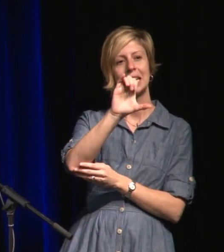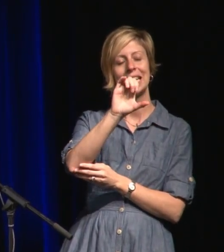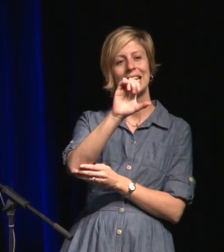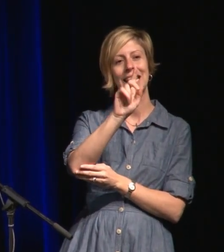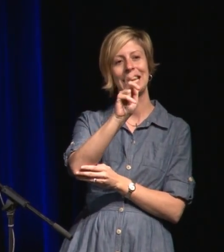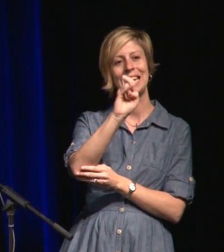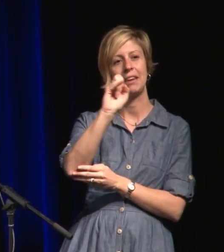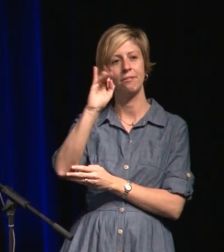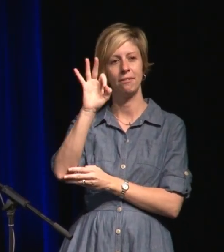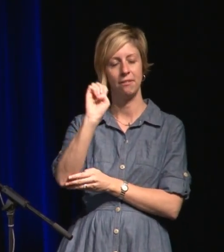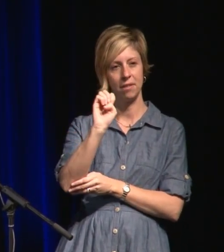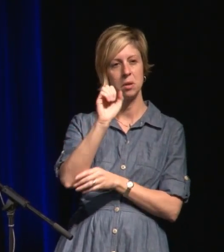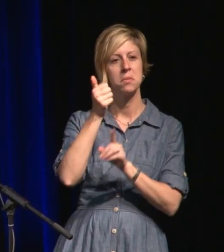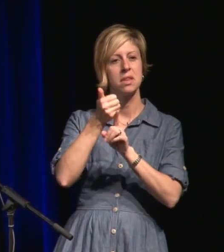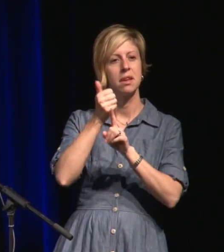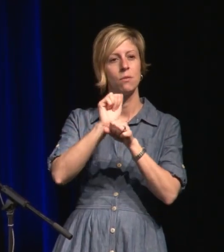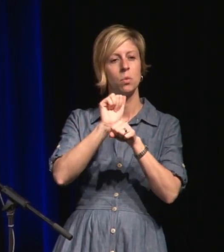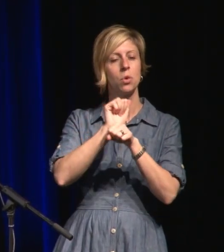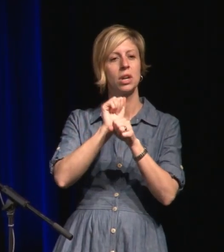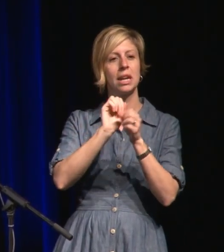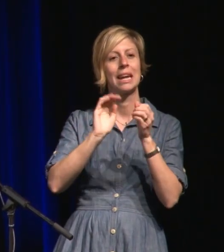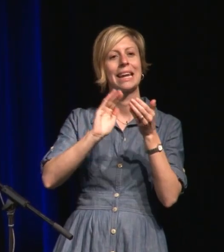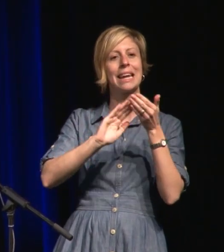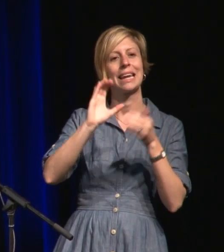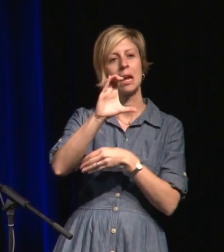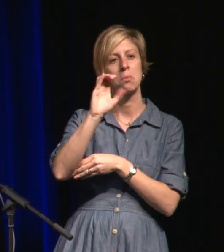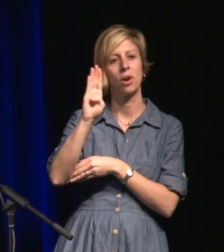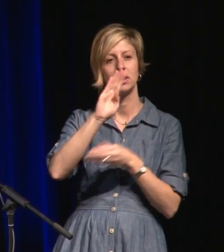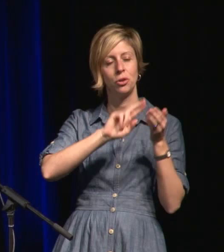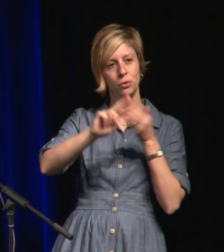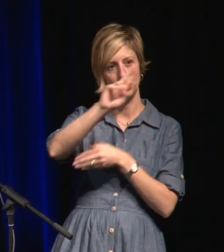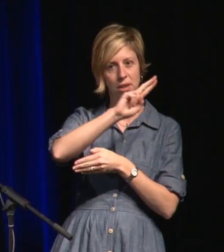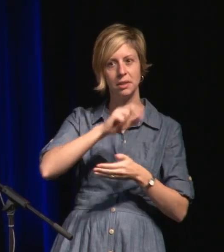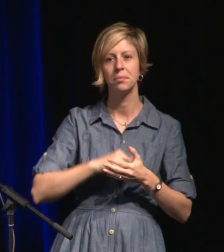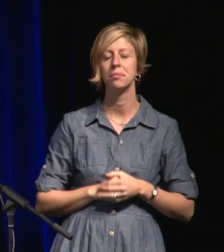President, Academic and Provost, Cape Breton University.